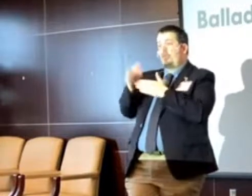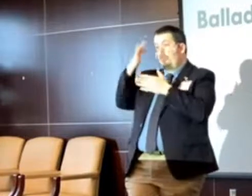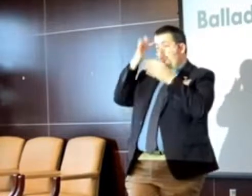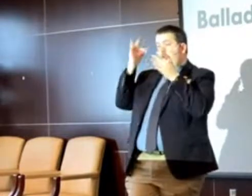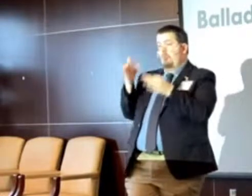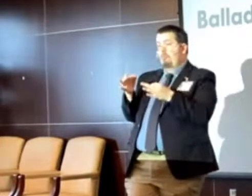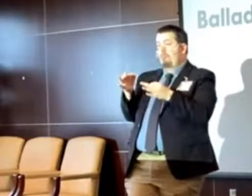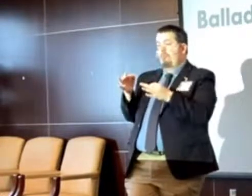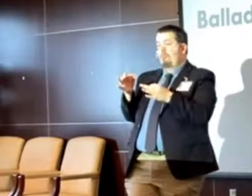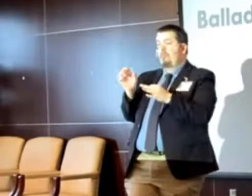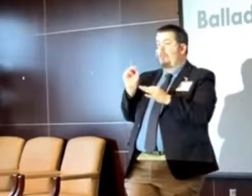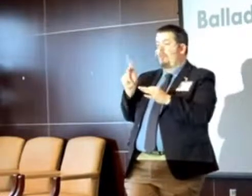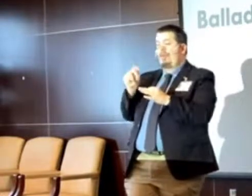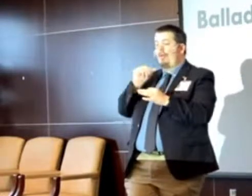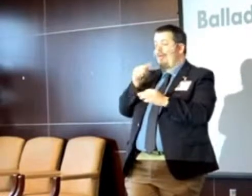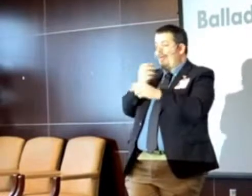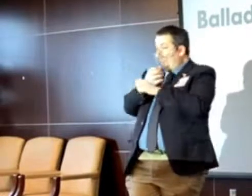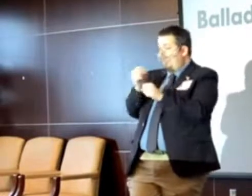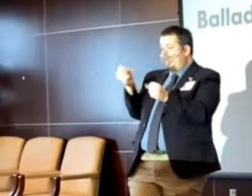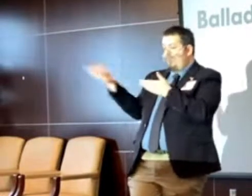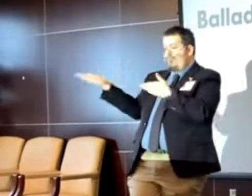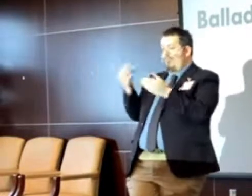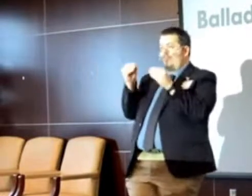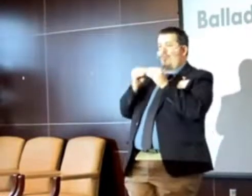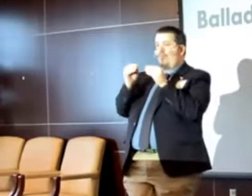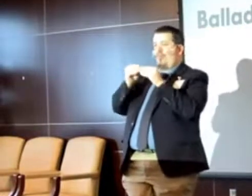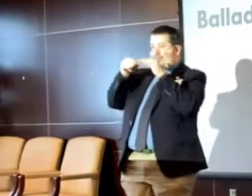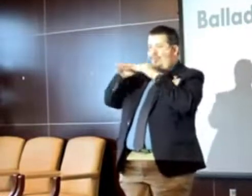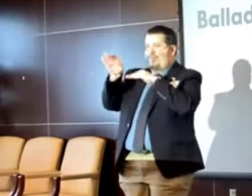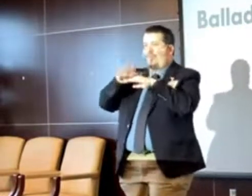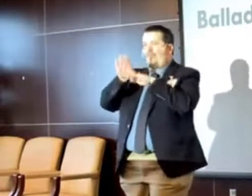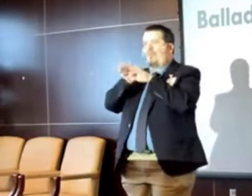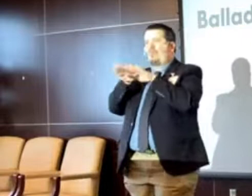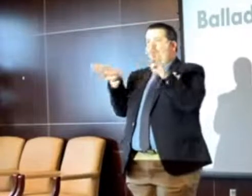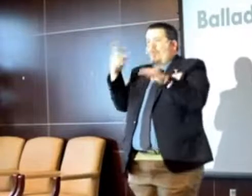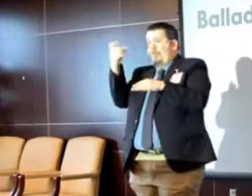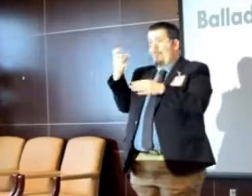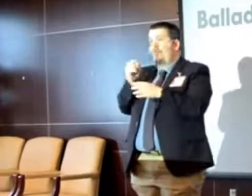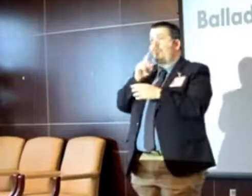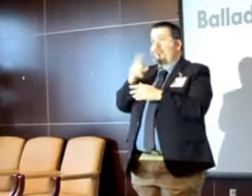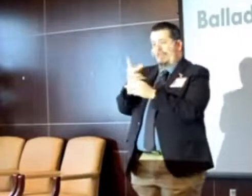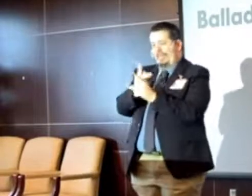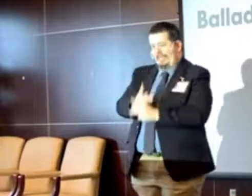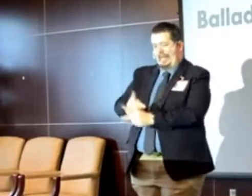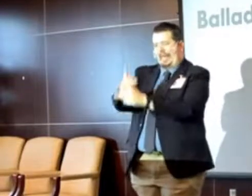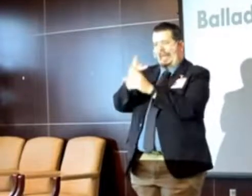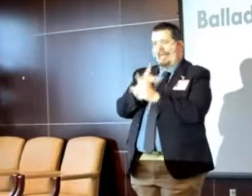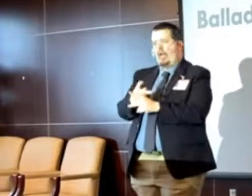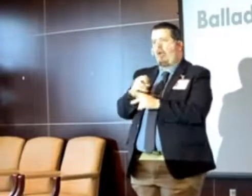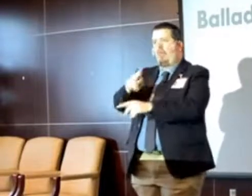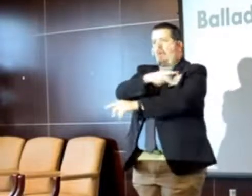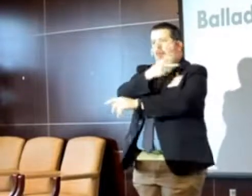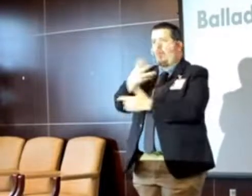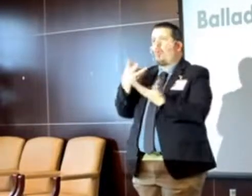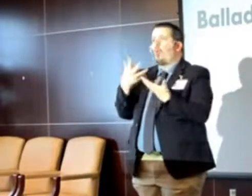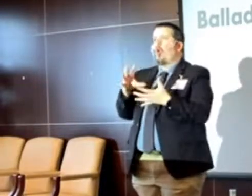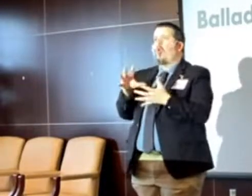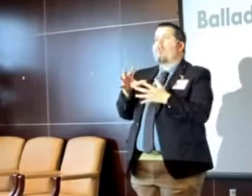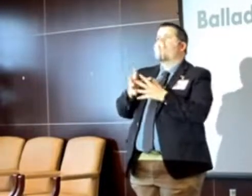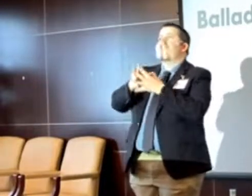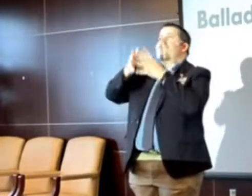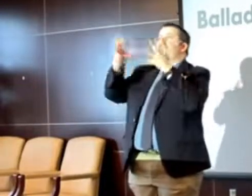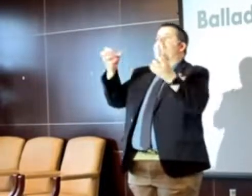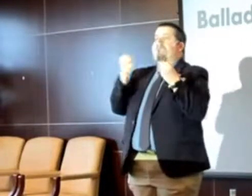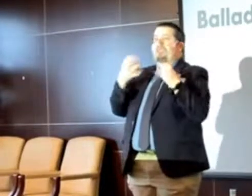determine it's no longer safe to bring more patients onto this floor, because we want to make sure we're taking good care of patients, and we don't want to stretch our